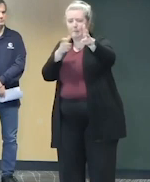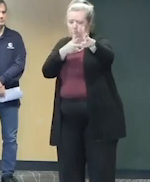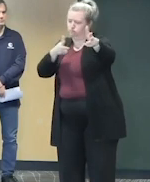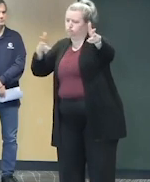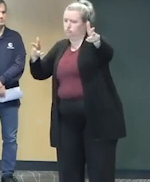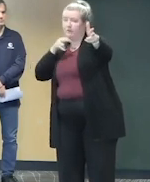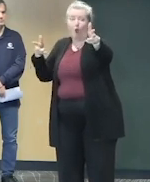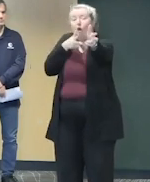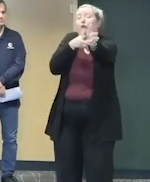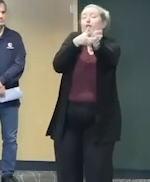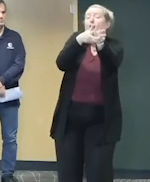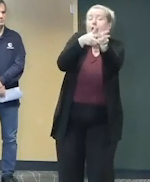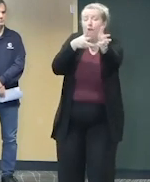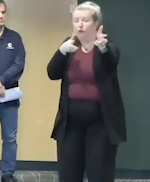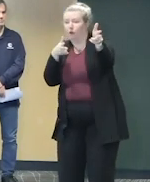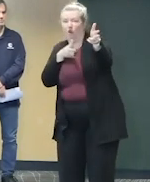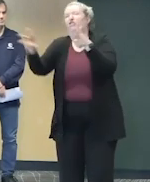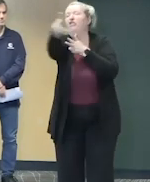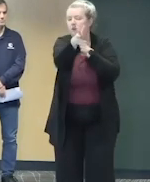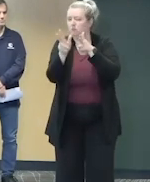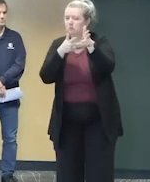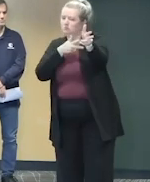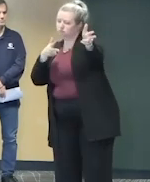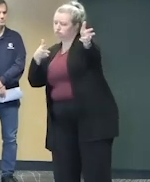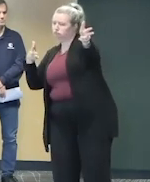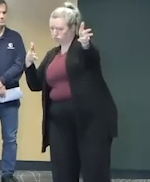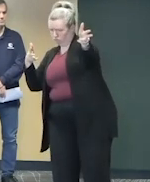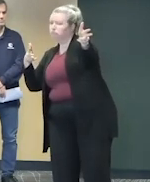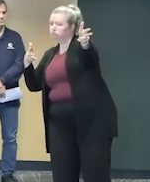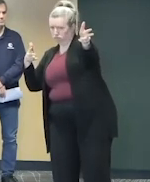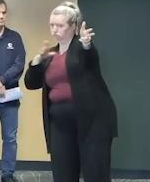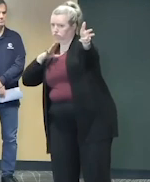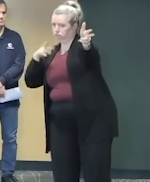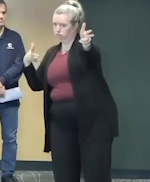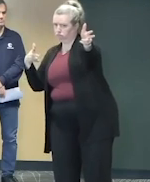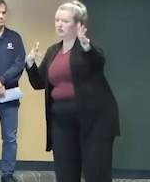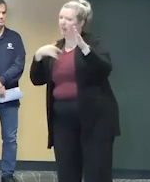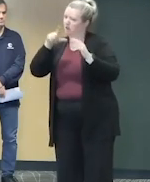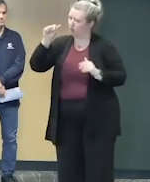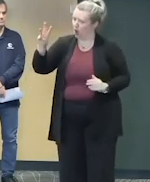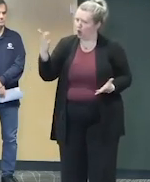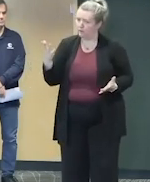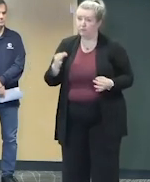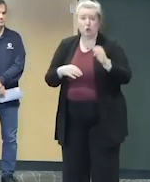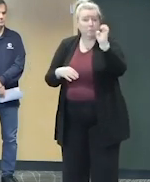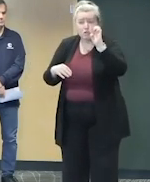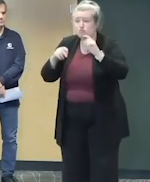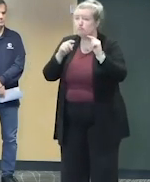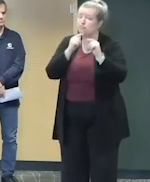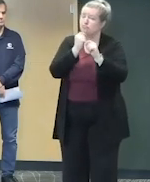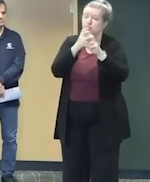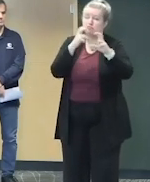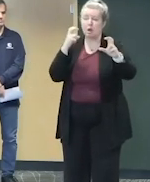in a manner enough that they can safely perform their duties. Again, this doesn't only apply to the first responders, but also those maintenance workers, tow companies that